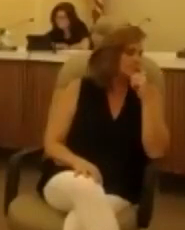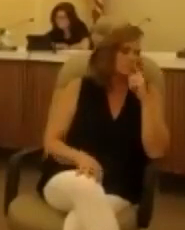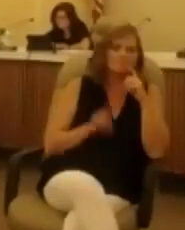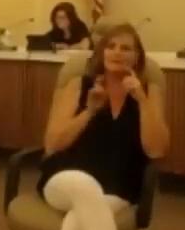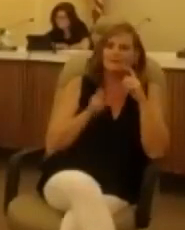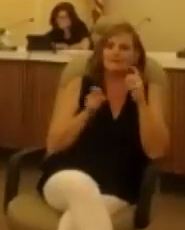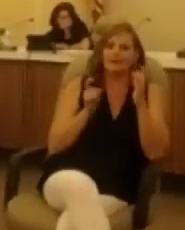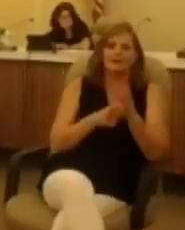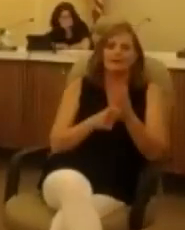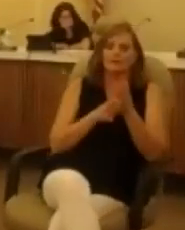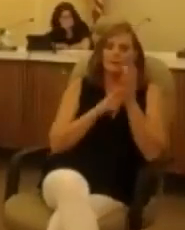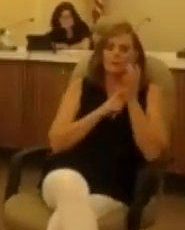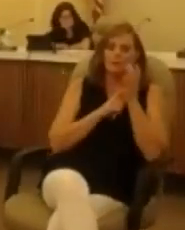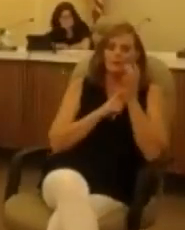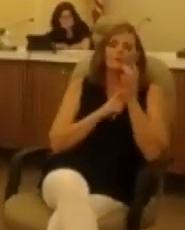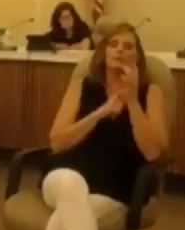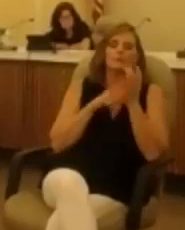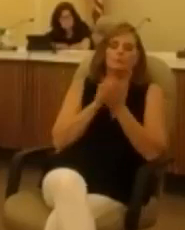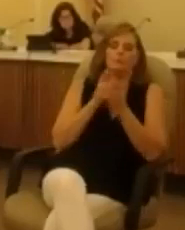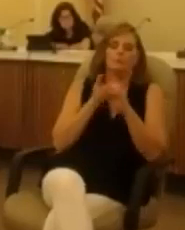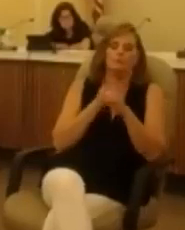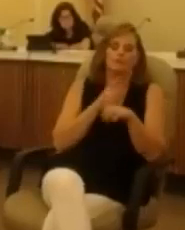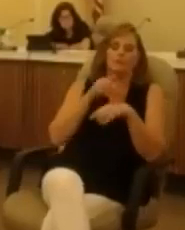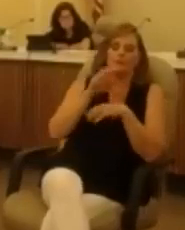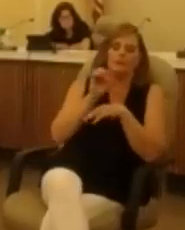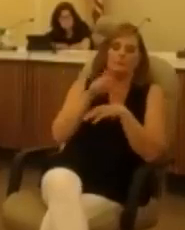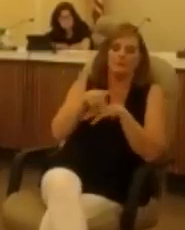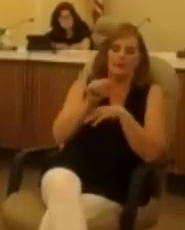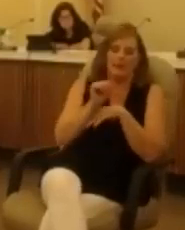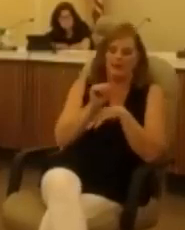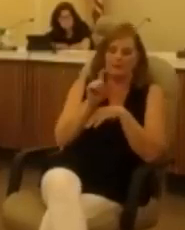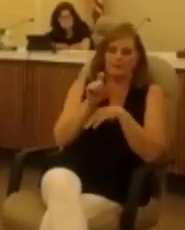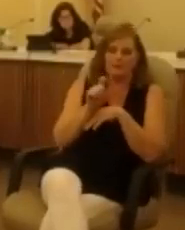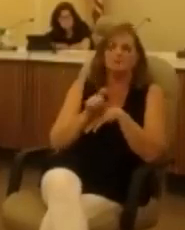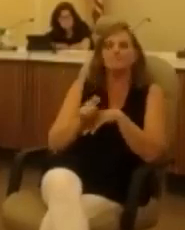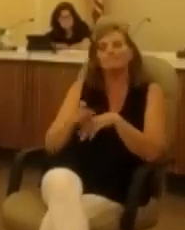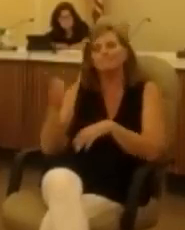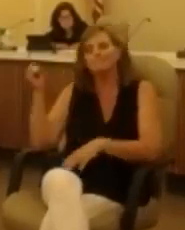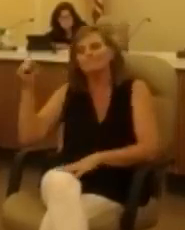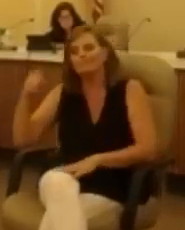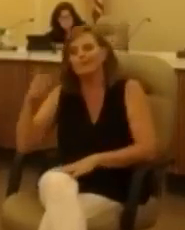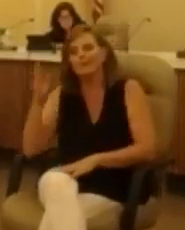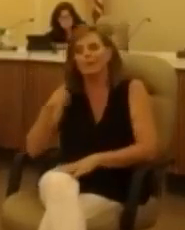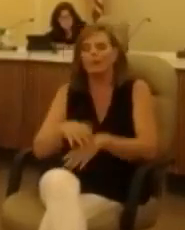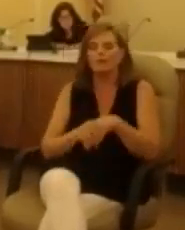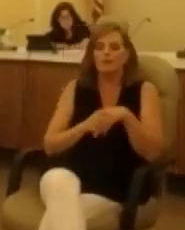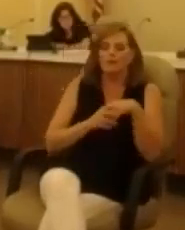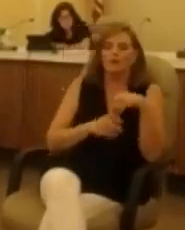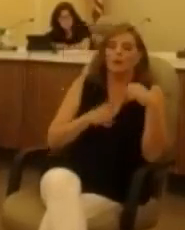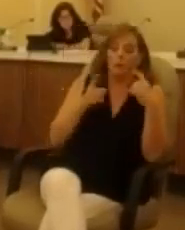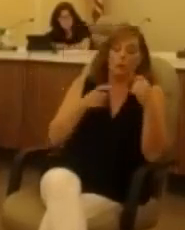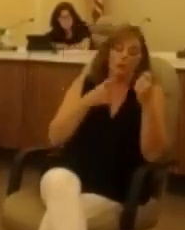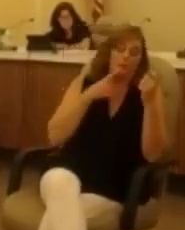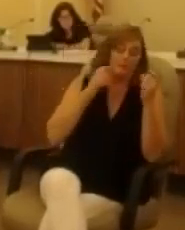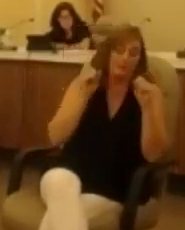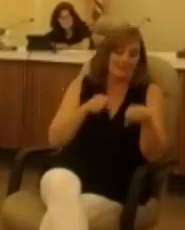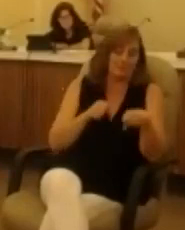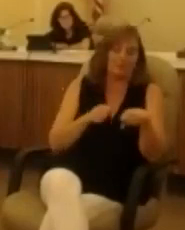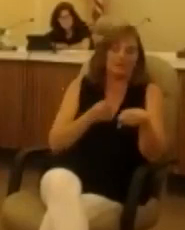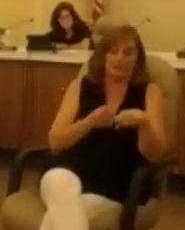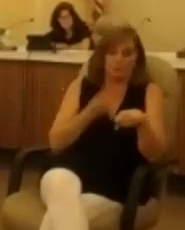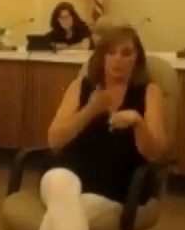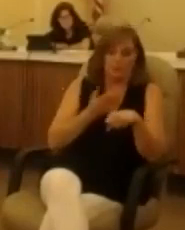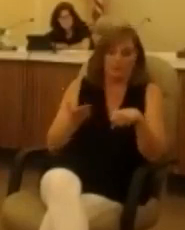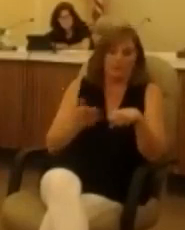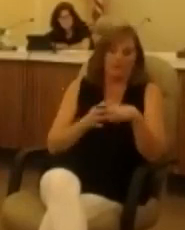EPA? It will. That's over the creek. It will. The one possibility we've discussed, and that's one of the things that we